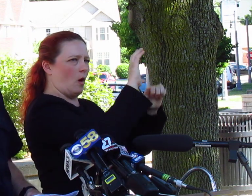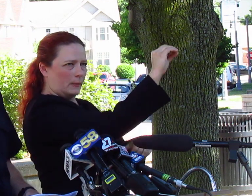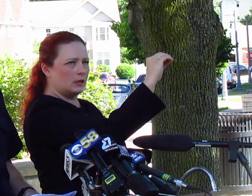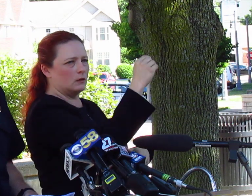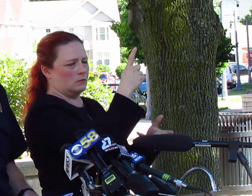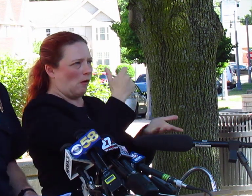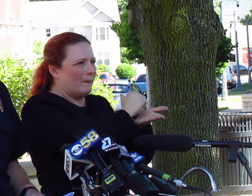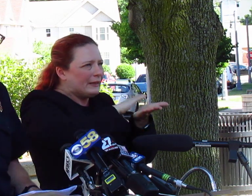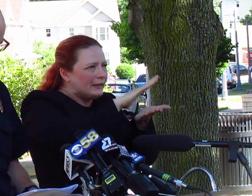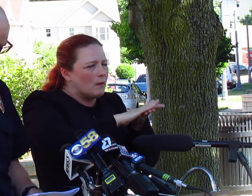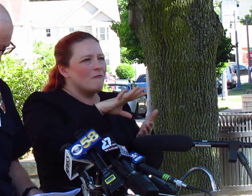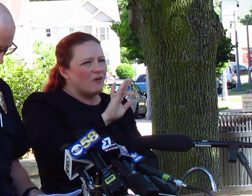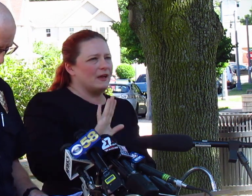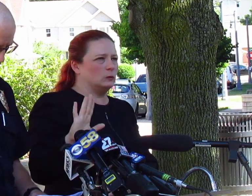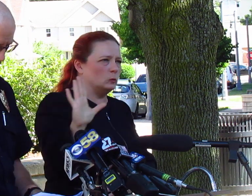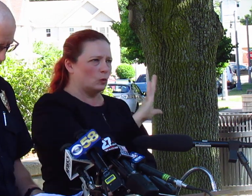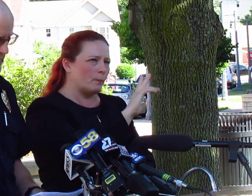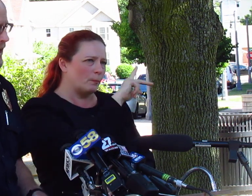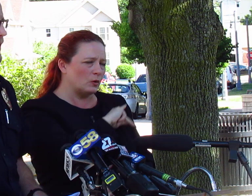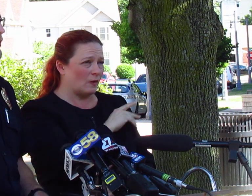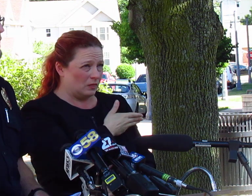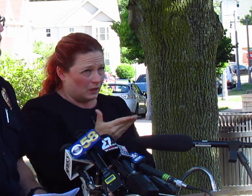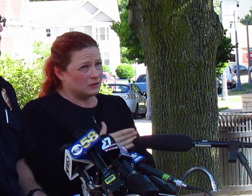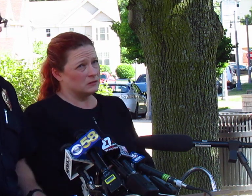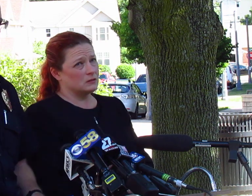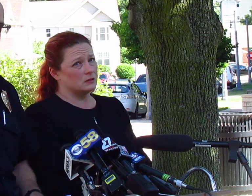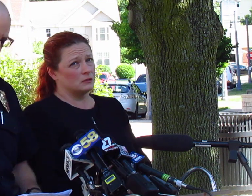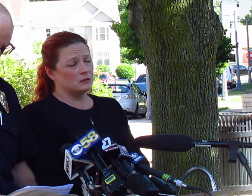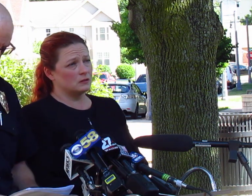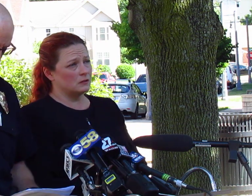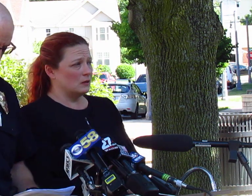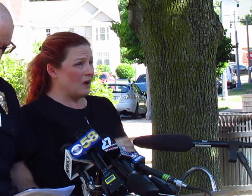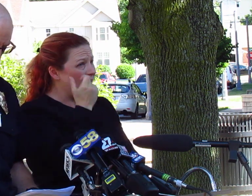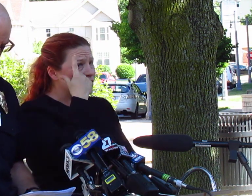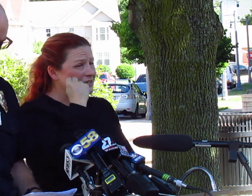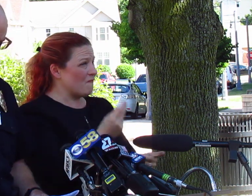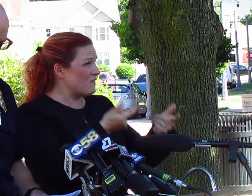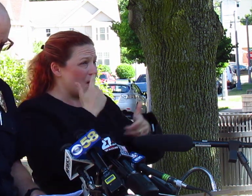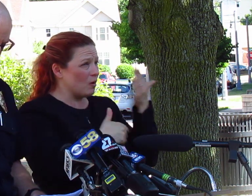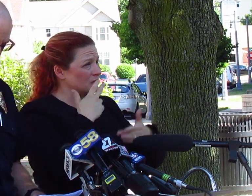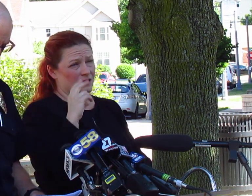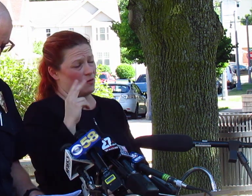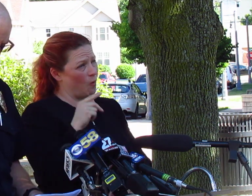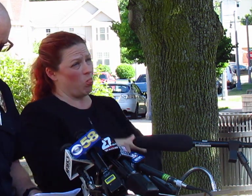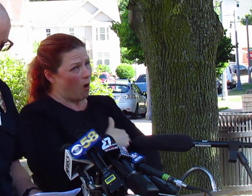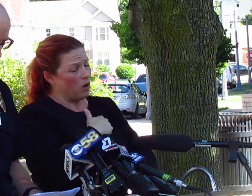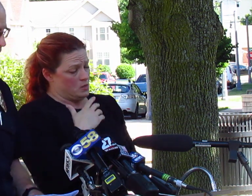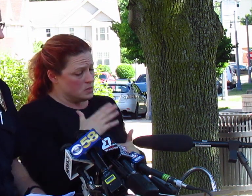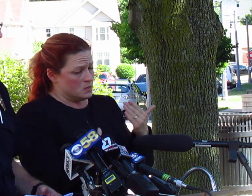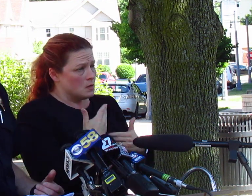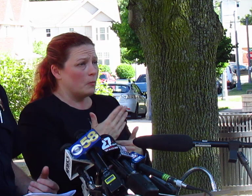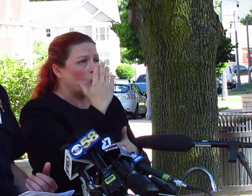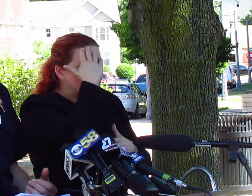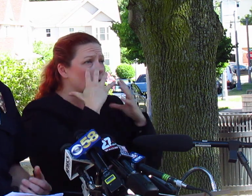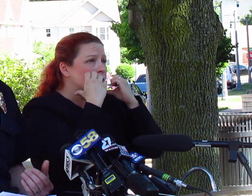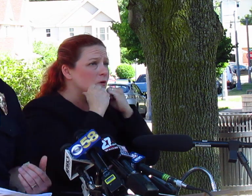and start cleaning up and trying to find those personal belongings. Understand and please appreciate it. It's going to be a long process, but we're also very conscious of people's belongings that